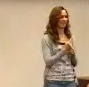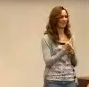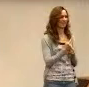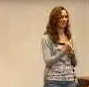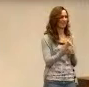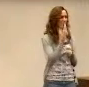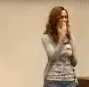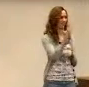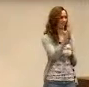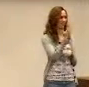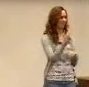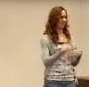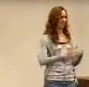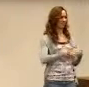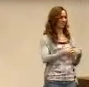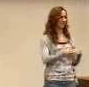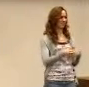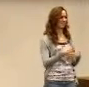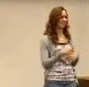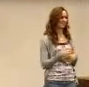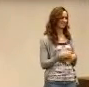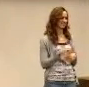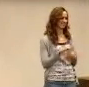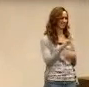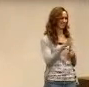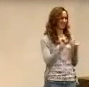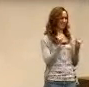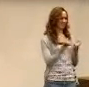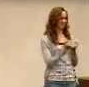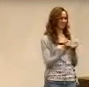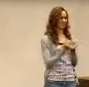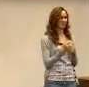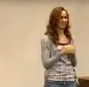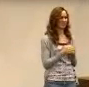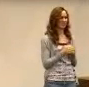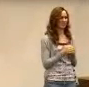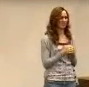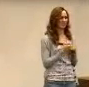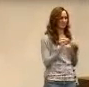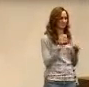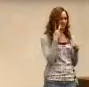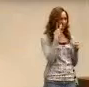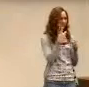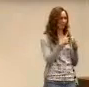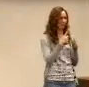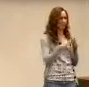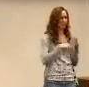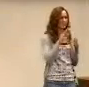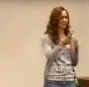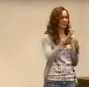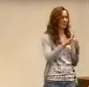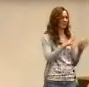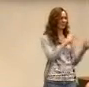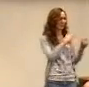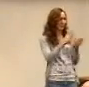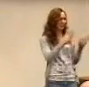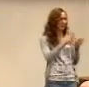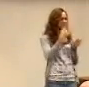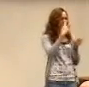Jennifer? 5 pregnancies. So you can figure out from that what their strategy of church growth